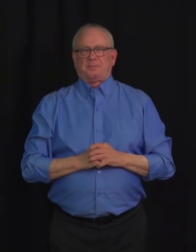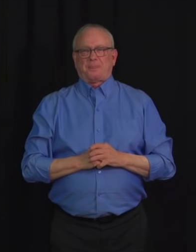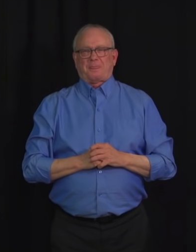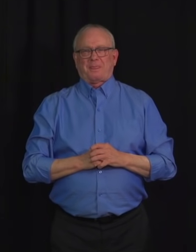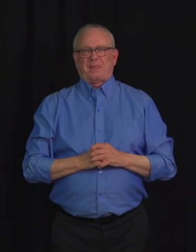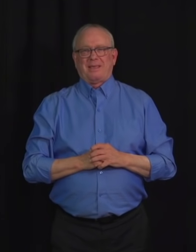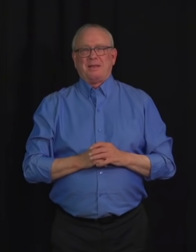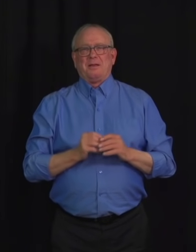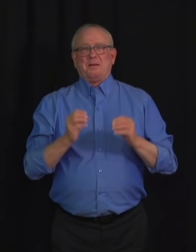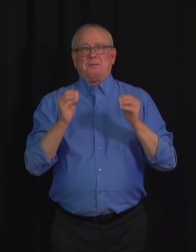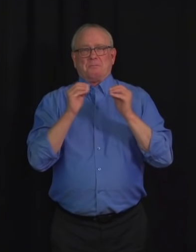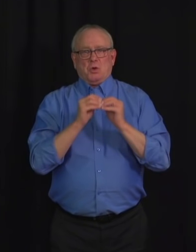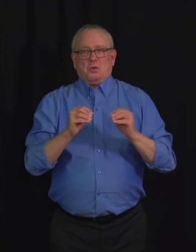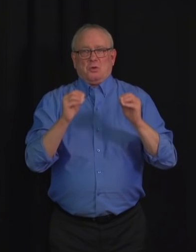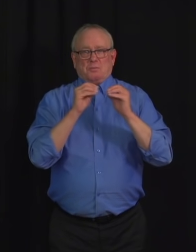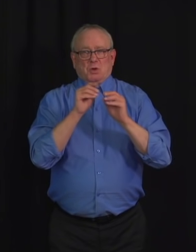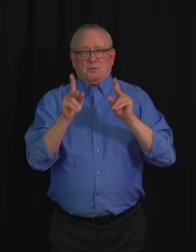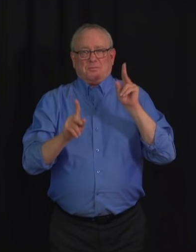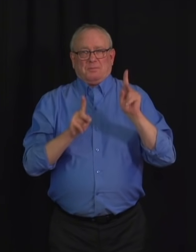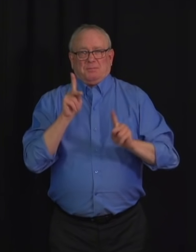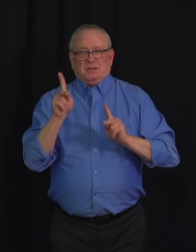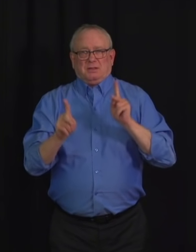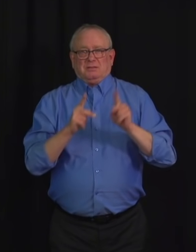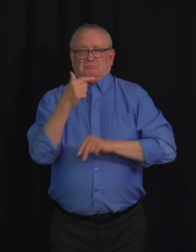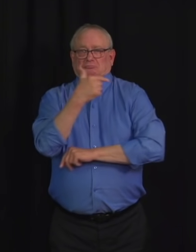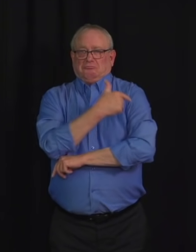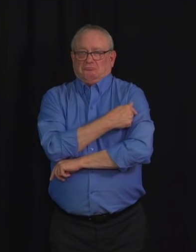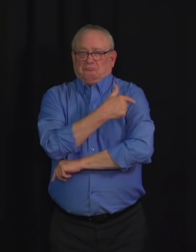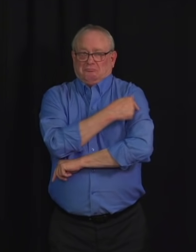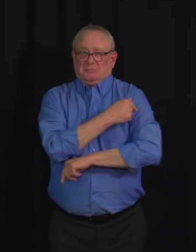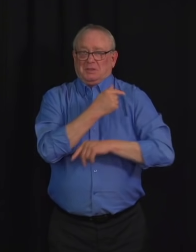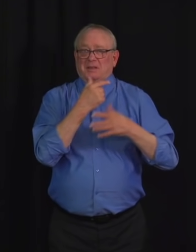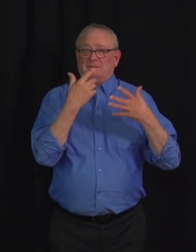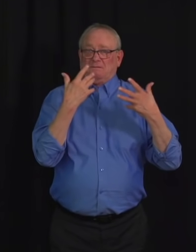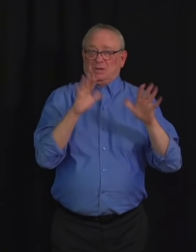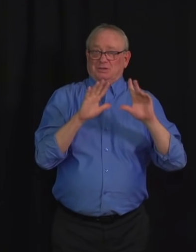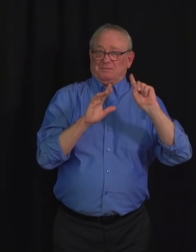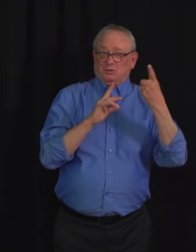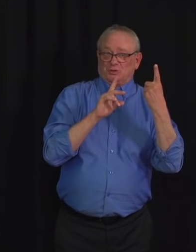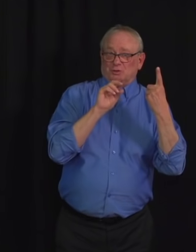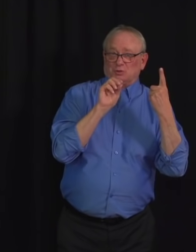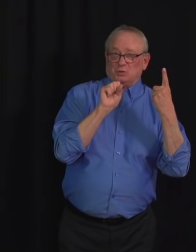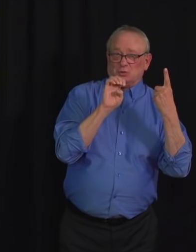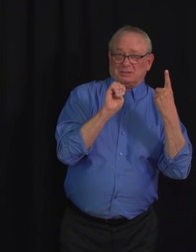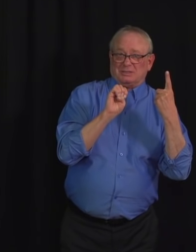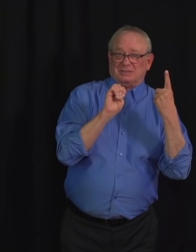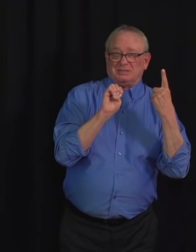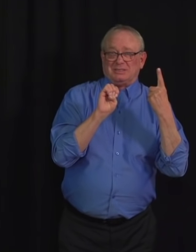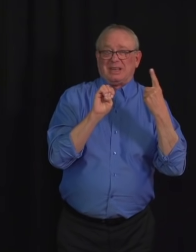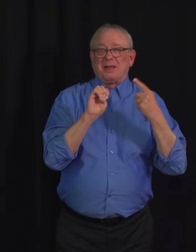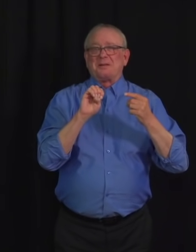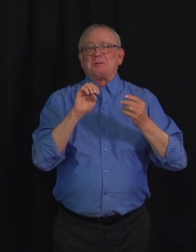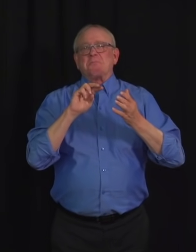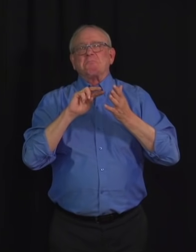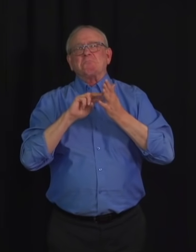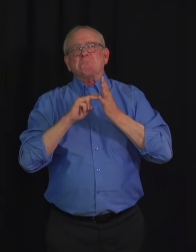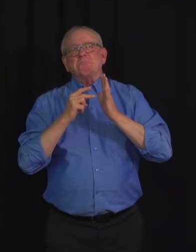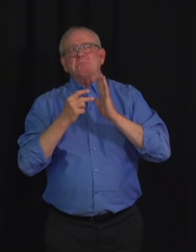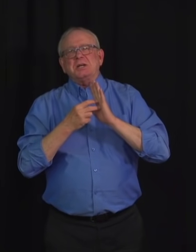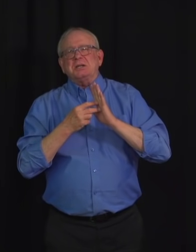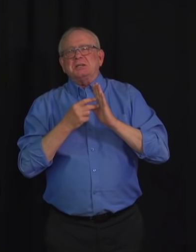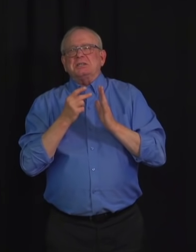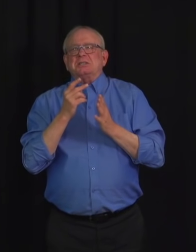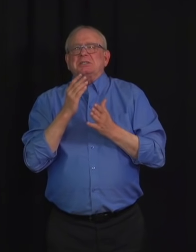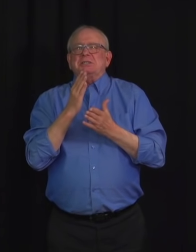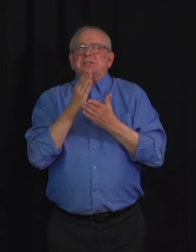we are making a change to the quarantine period in Alberta that aligns with changes some other provinces have made, such as Ontario